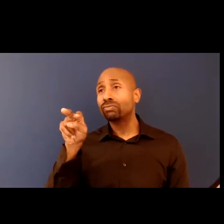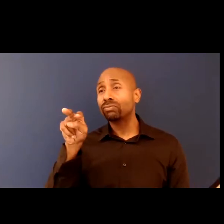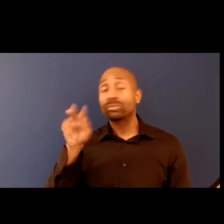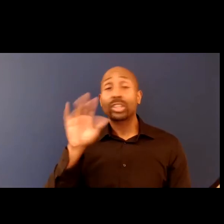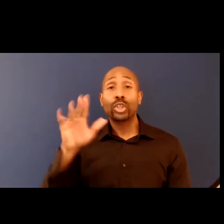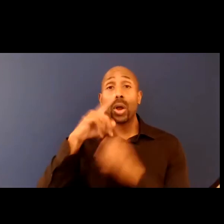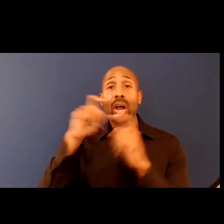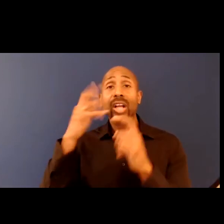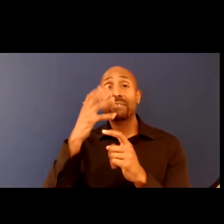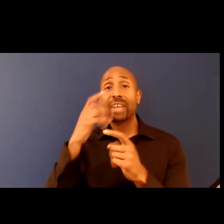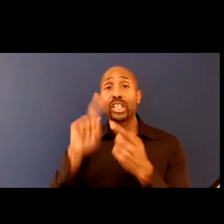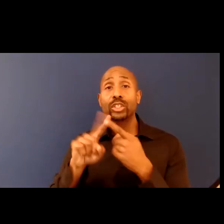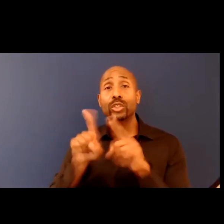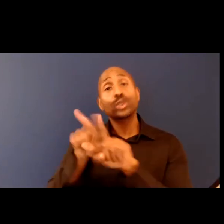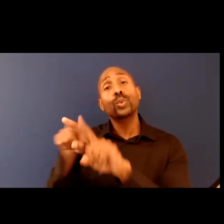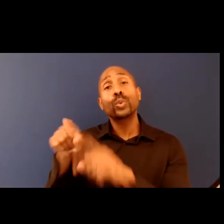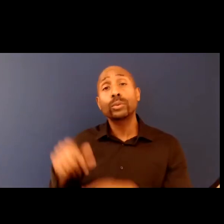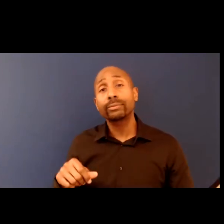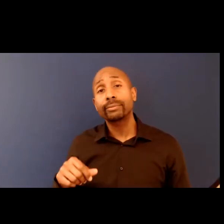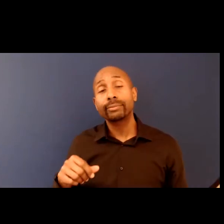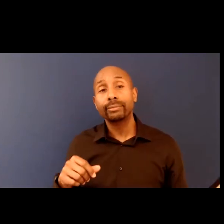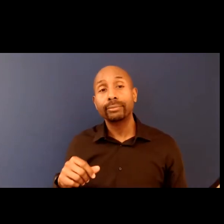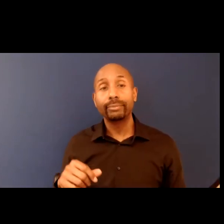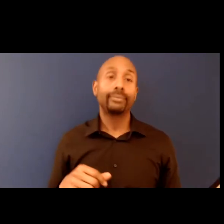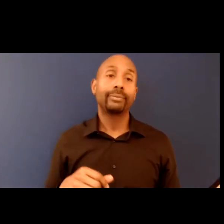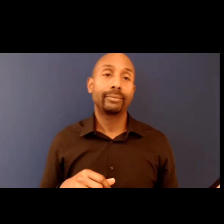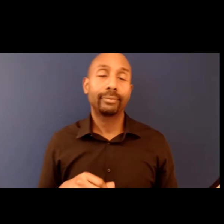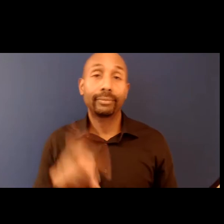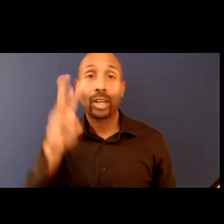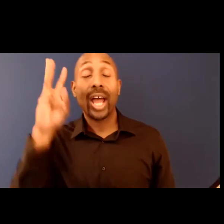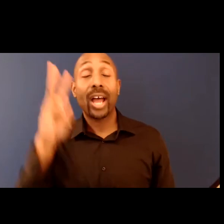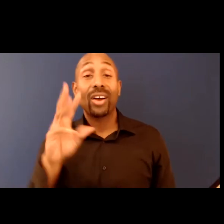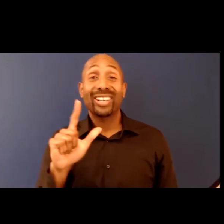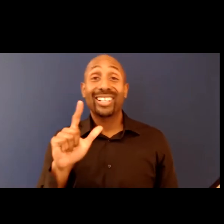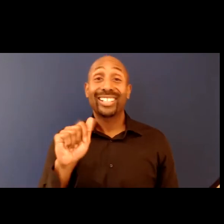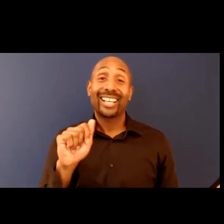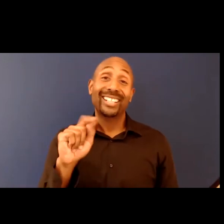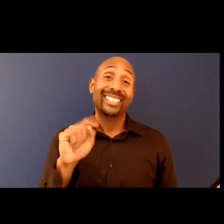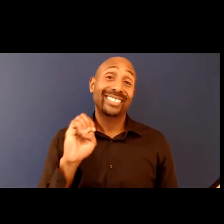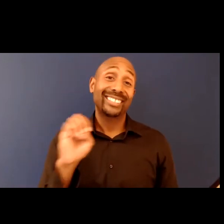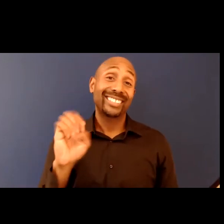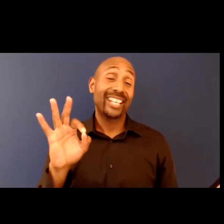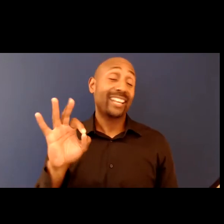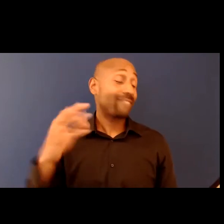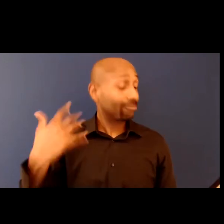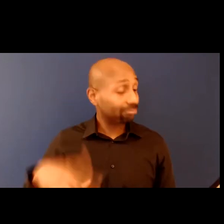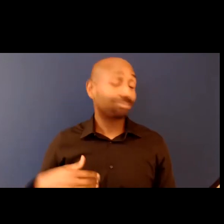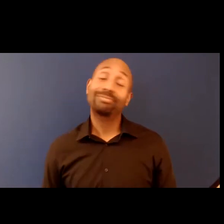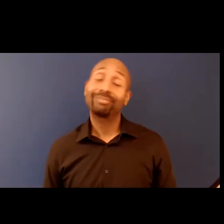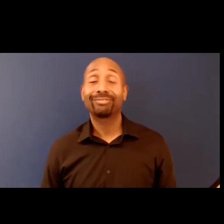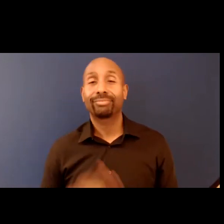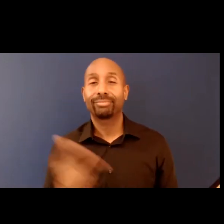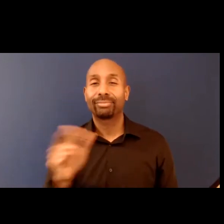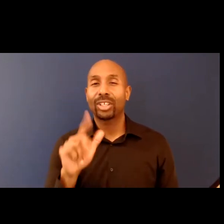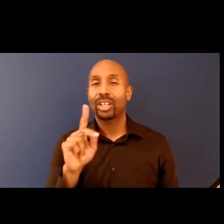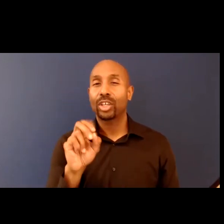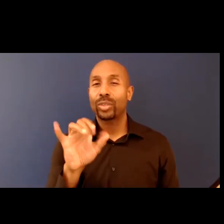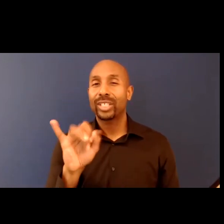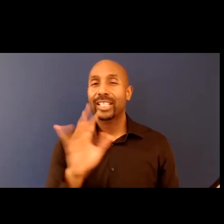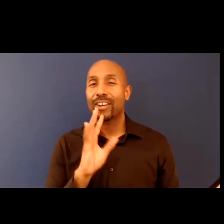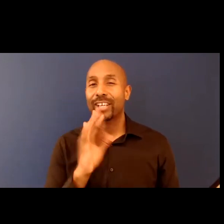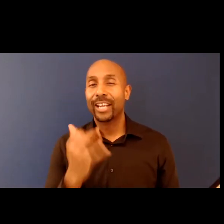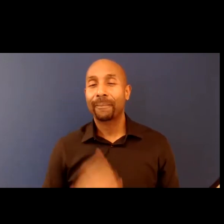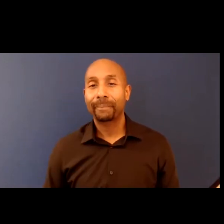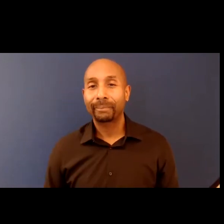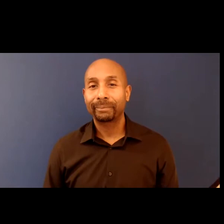Oh Lord! Wow, Latif with some words